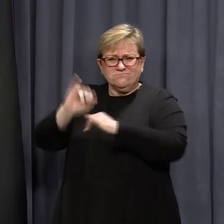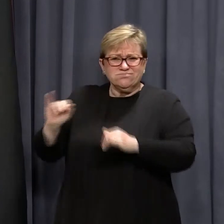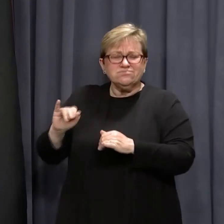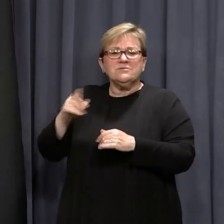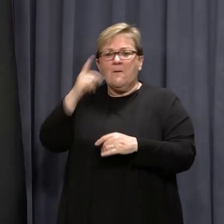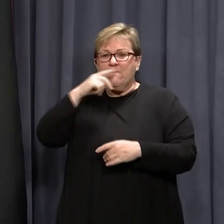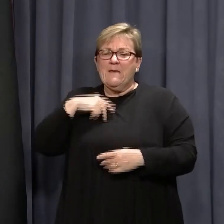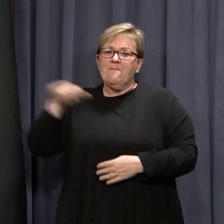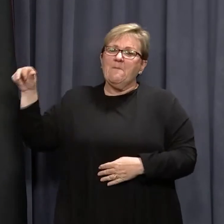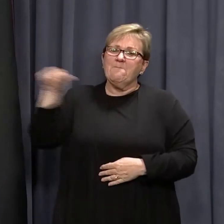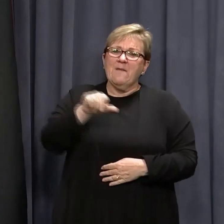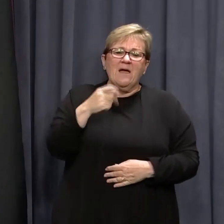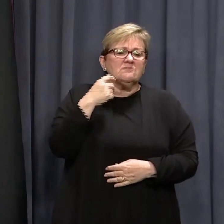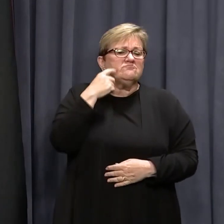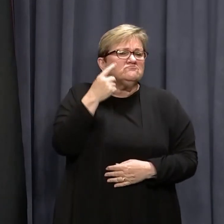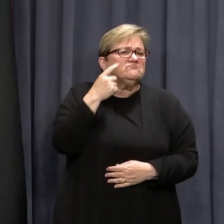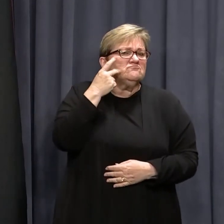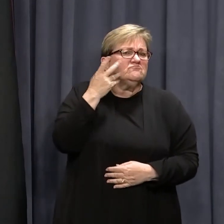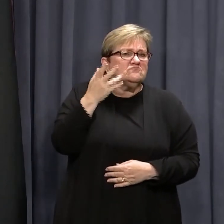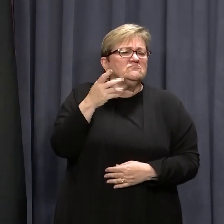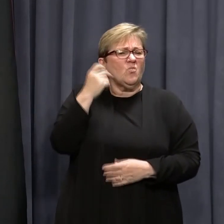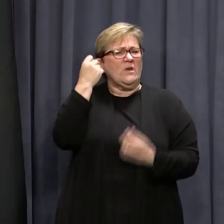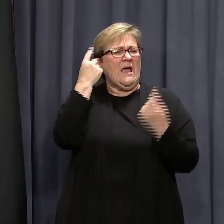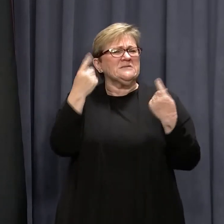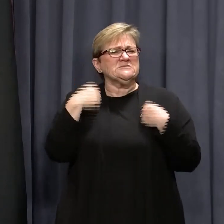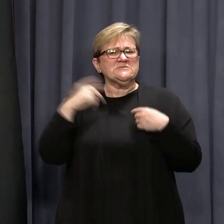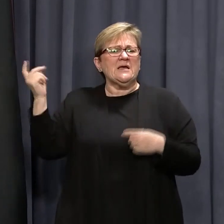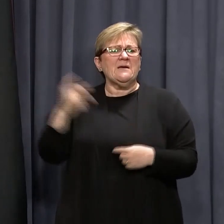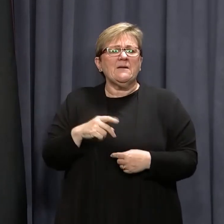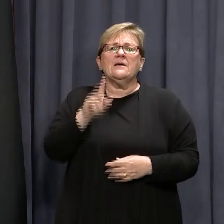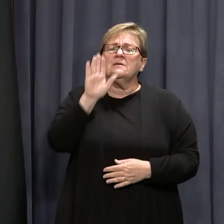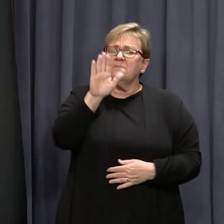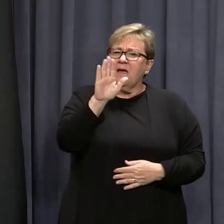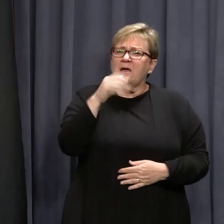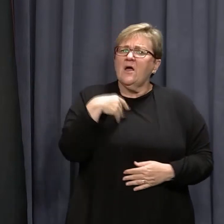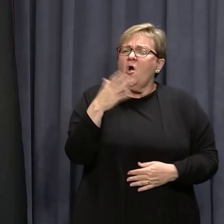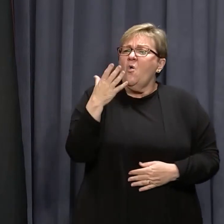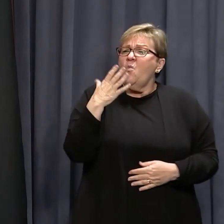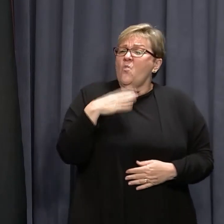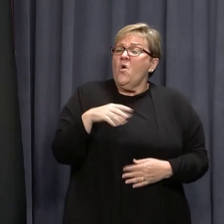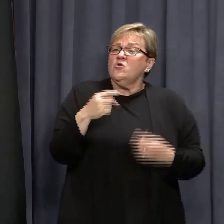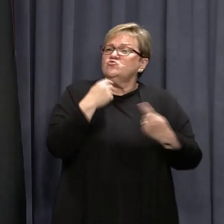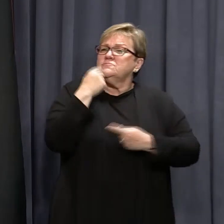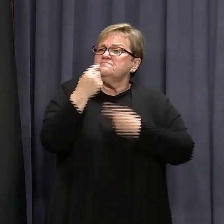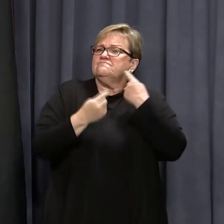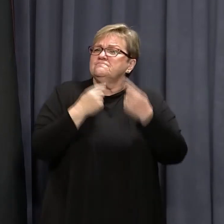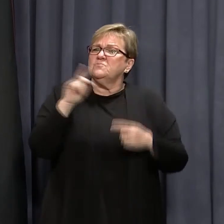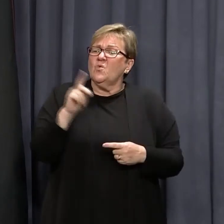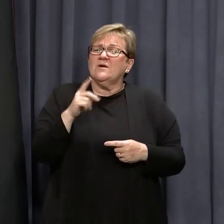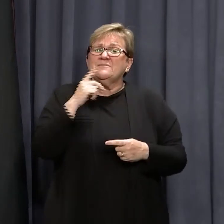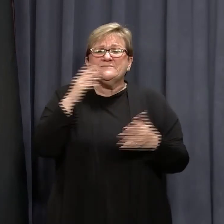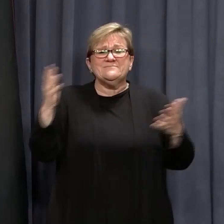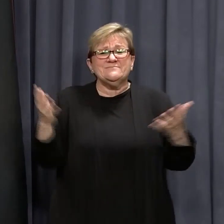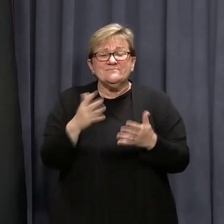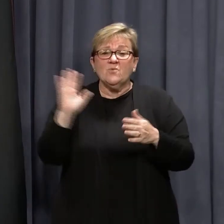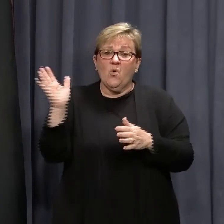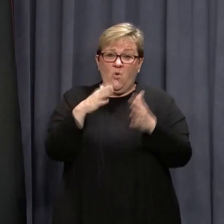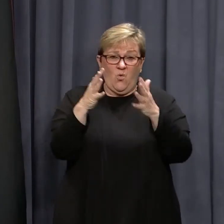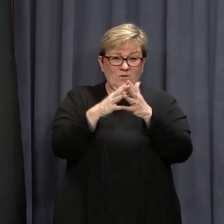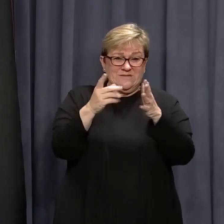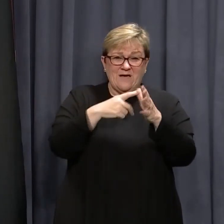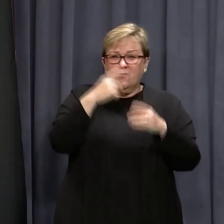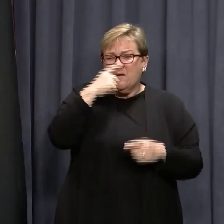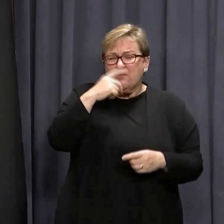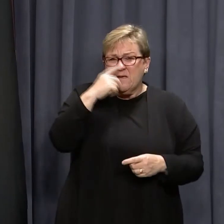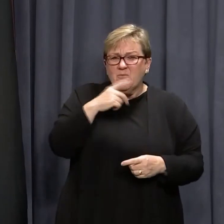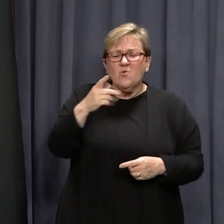residents return over the next few days. But I want to take this opportunity to urge all Western Australians